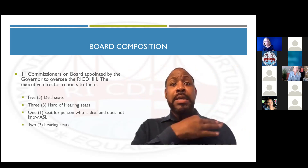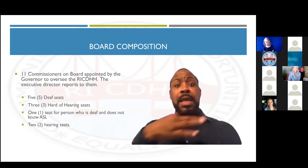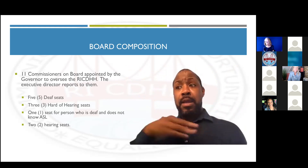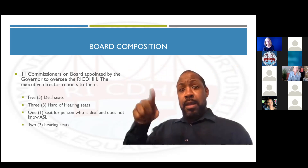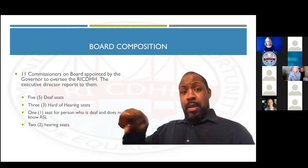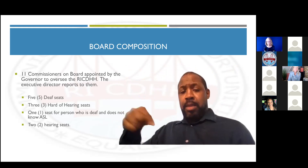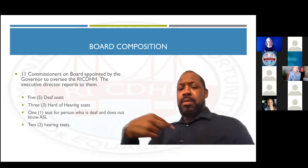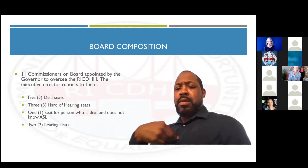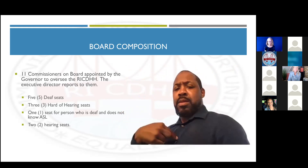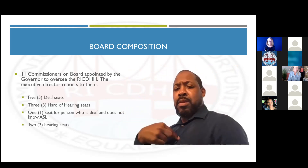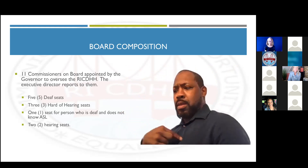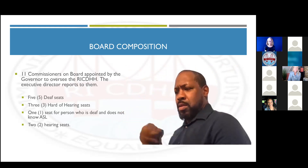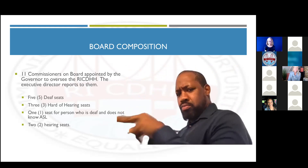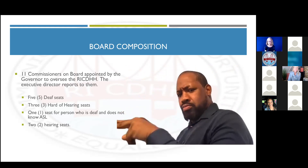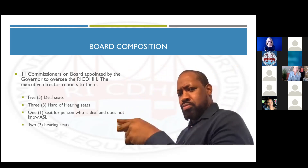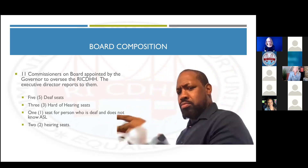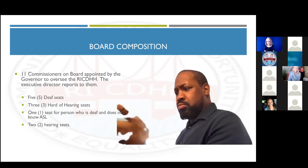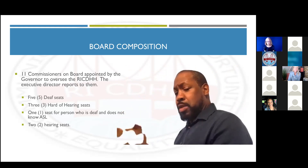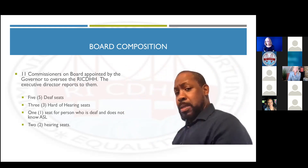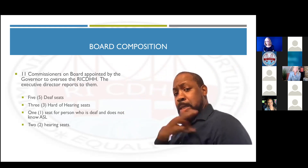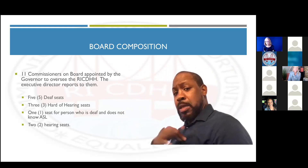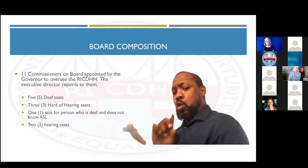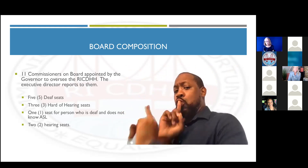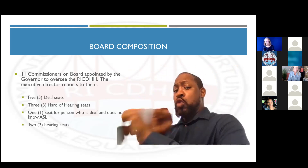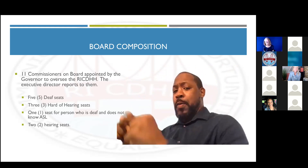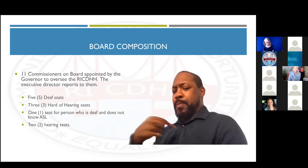do. And then the staff reports to me.